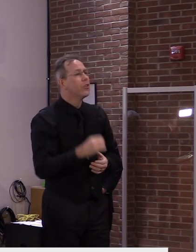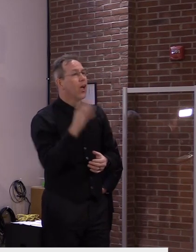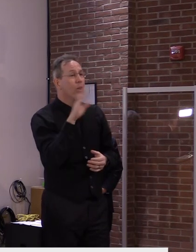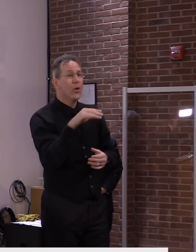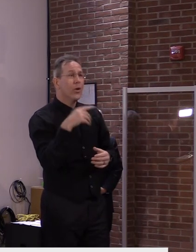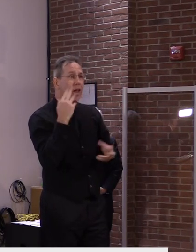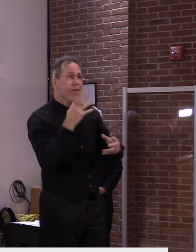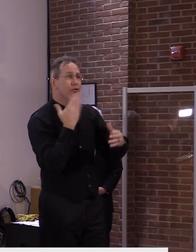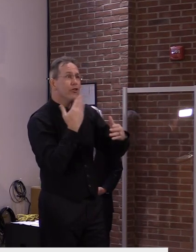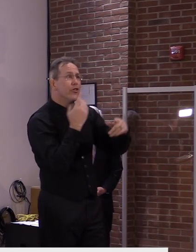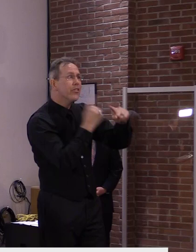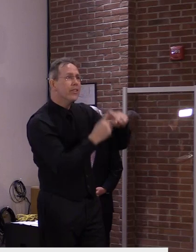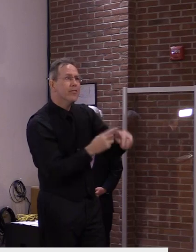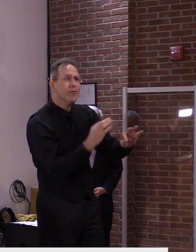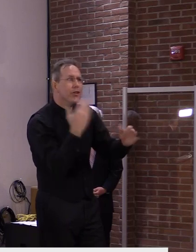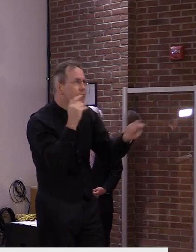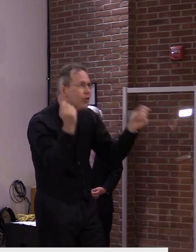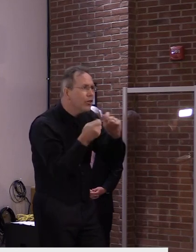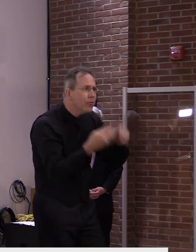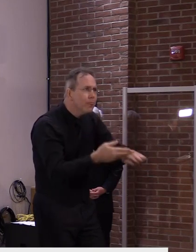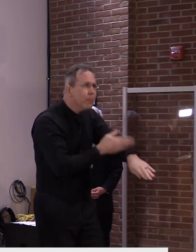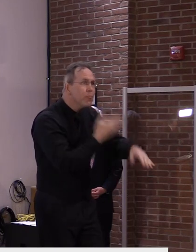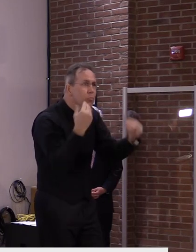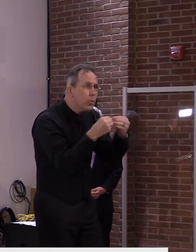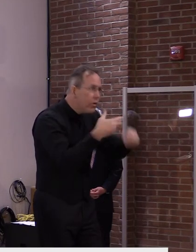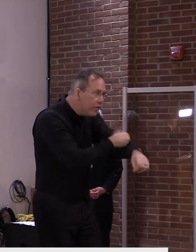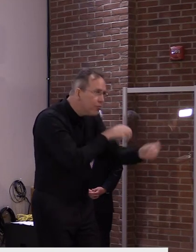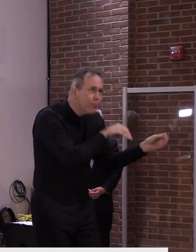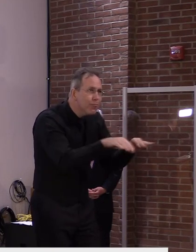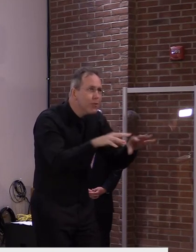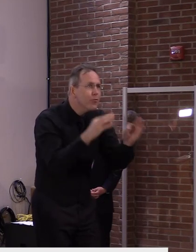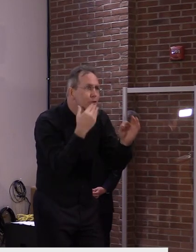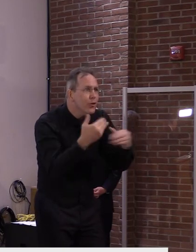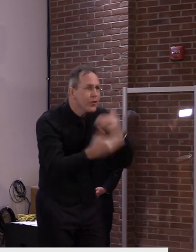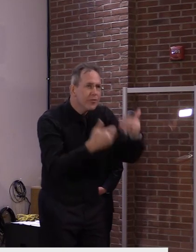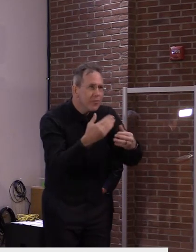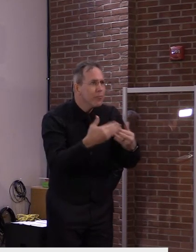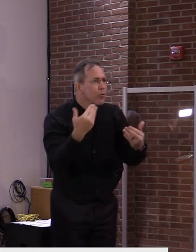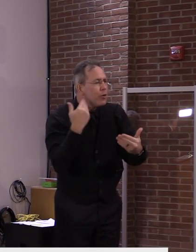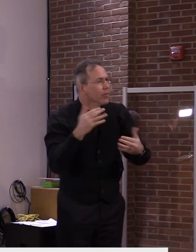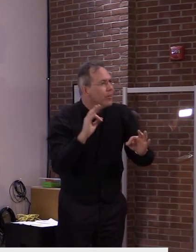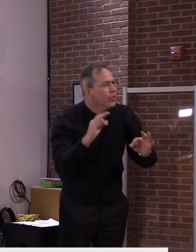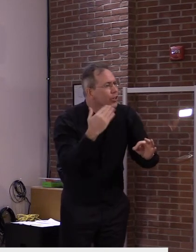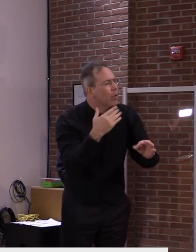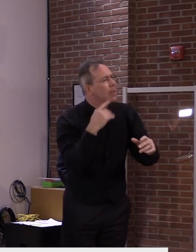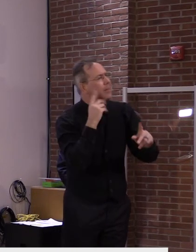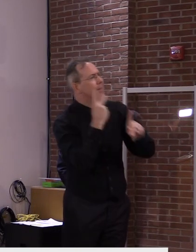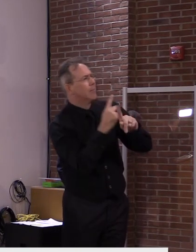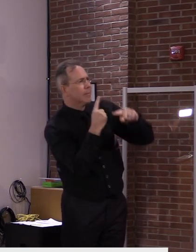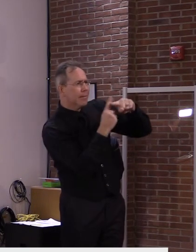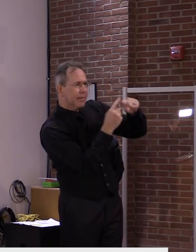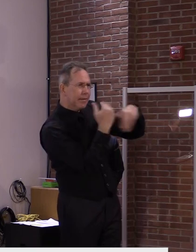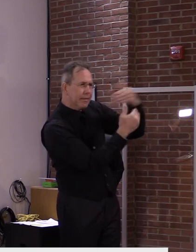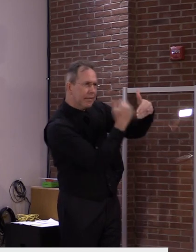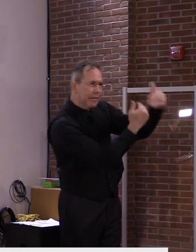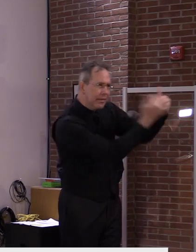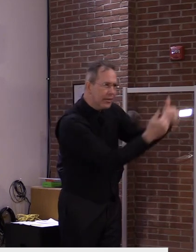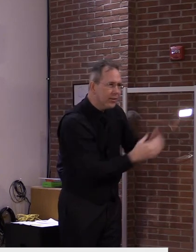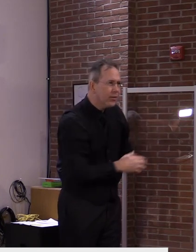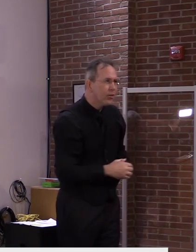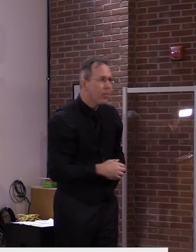of areas that are it's good news actually, good news for us here in Vermont. Secretary Curley.